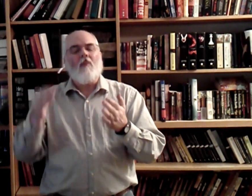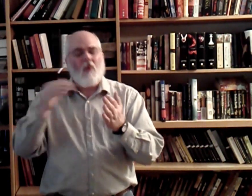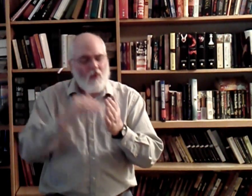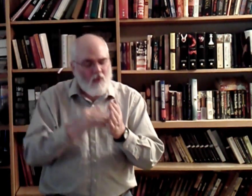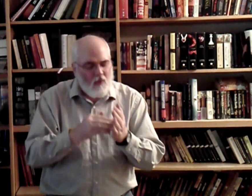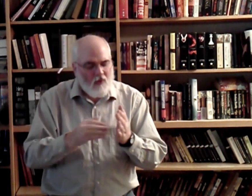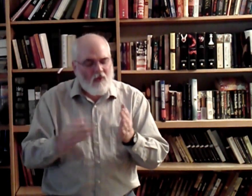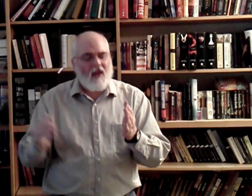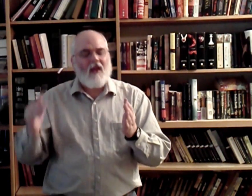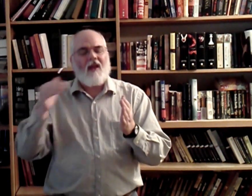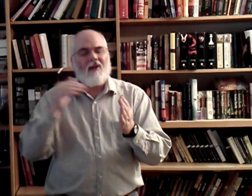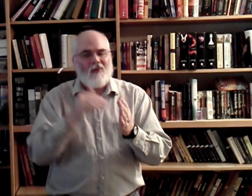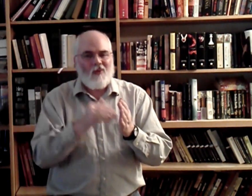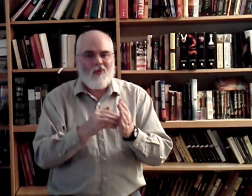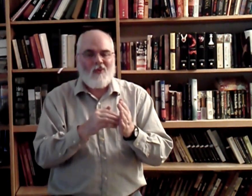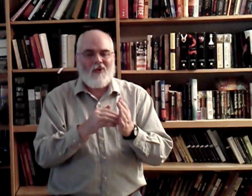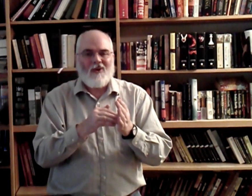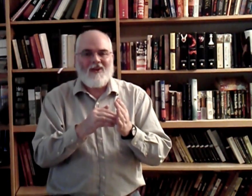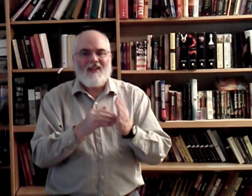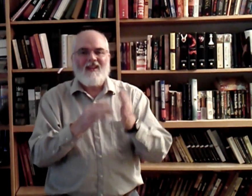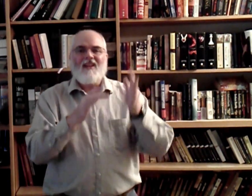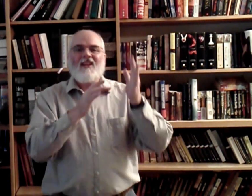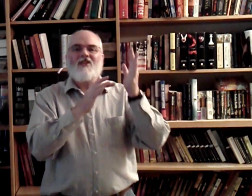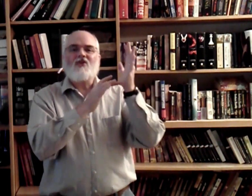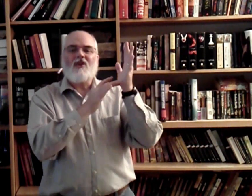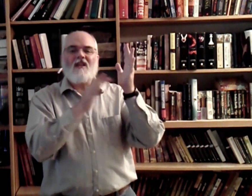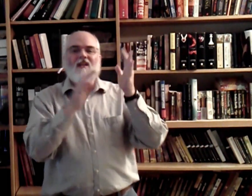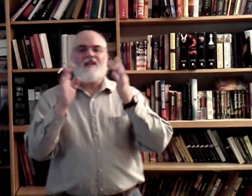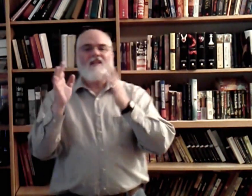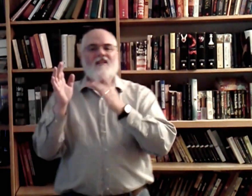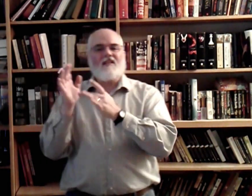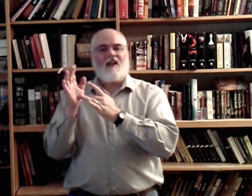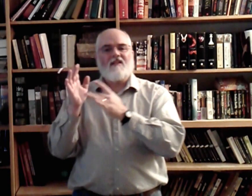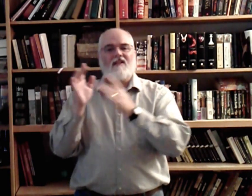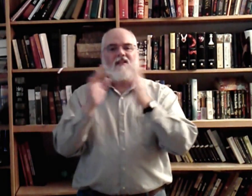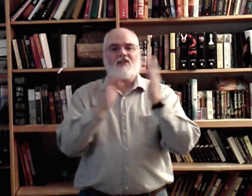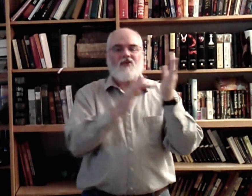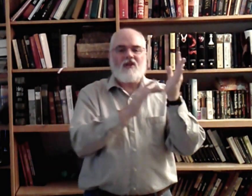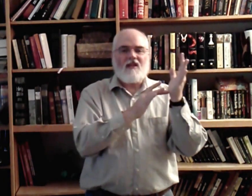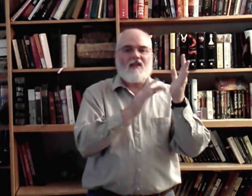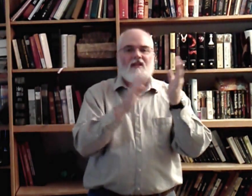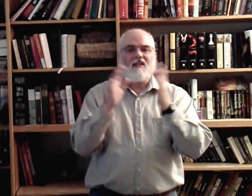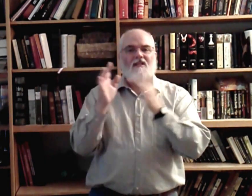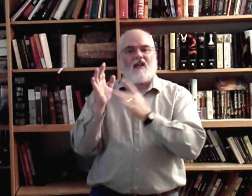o'er and o'er. Jesus, Jesus,